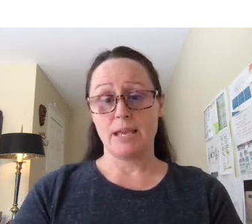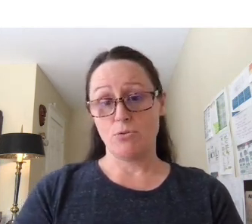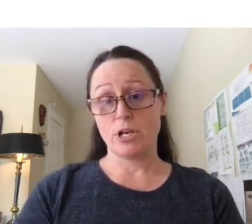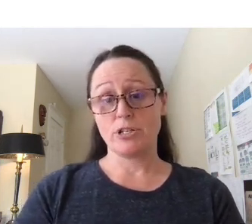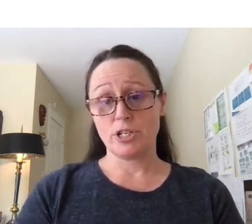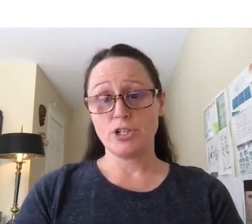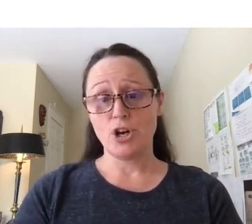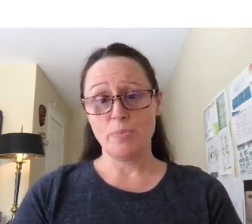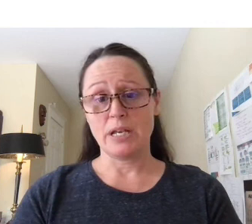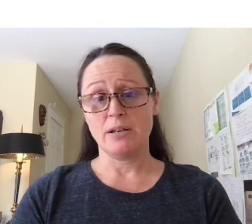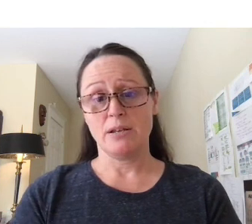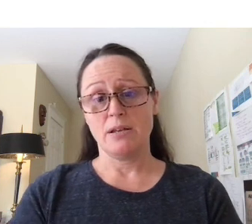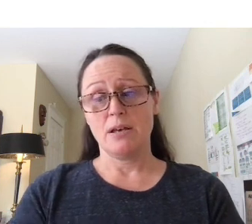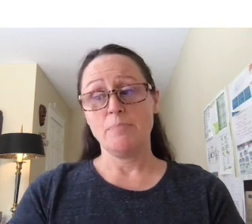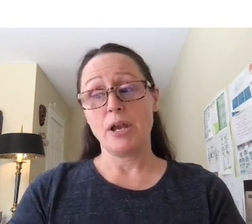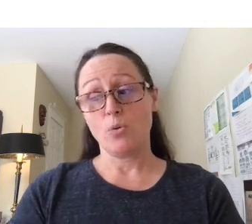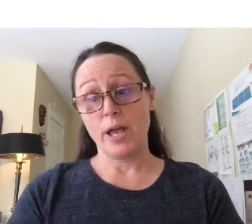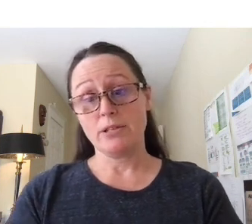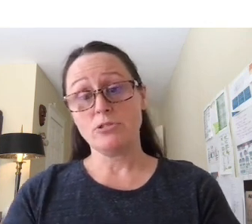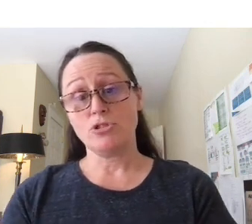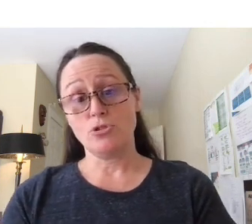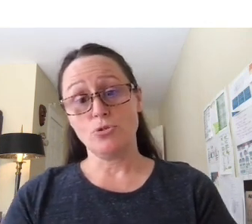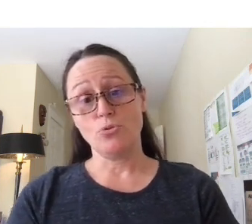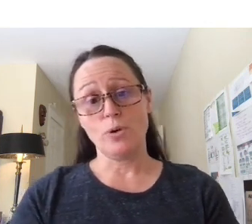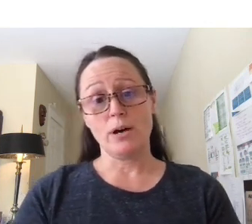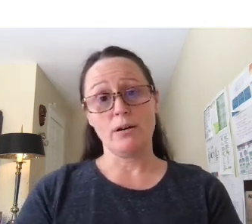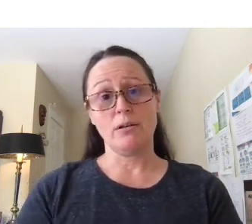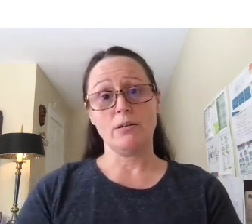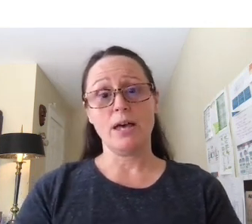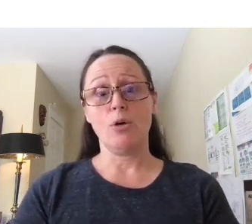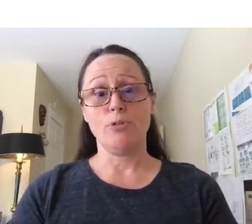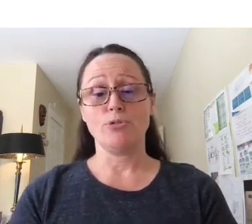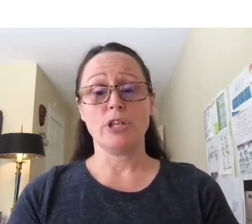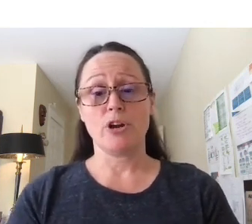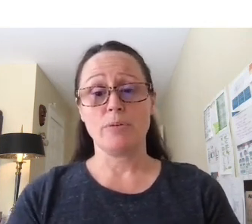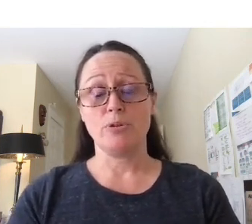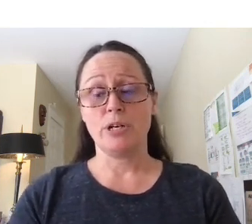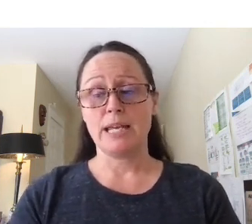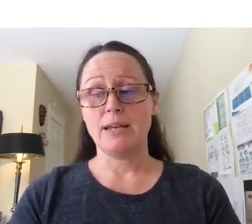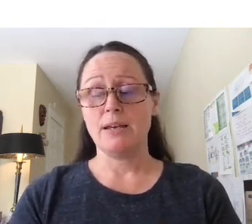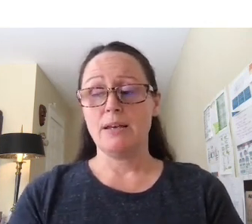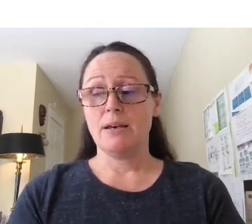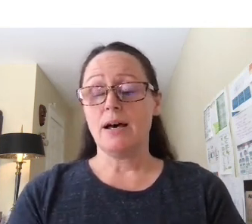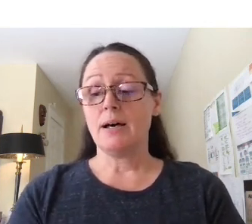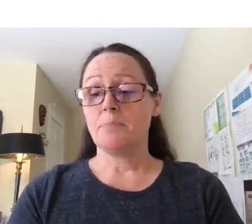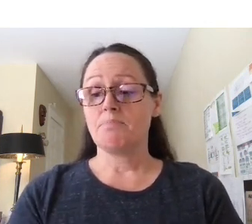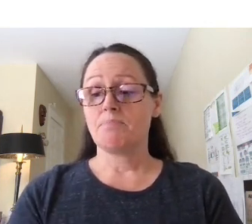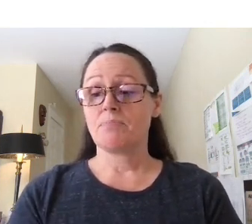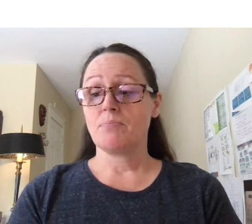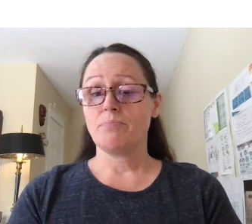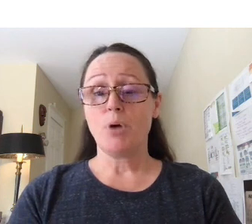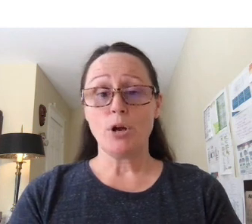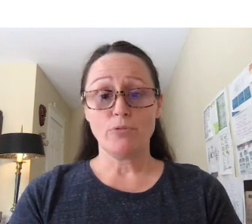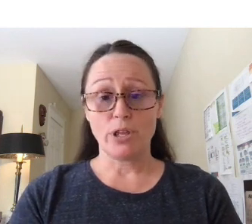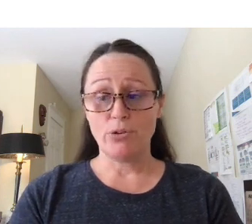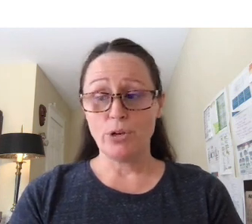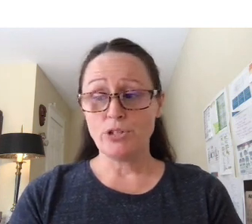order to determine better ways to help those in our community. Part of what you can